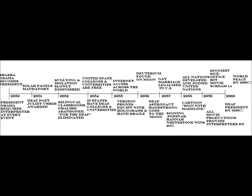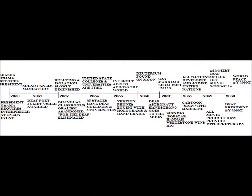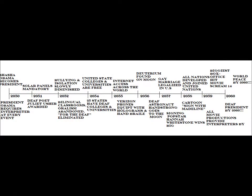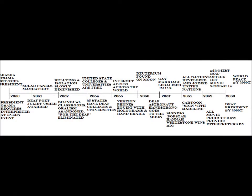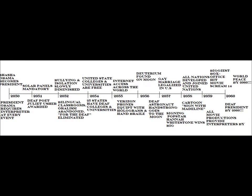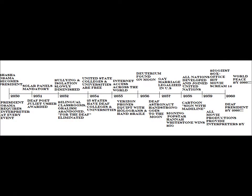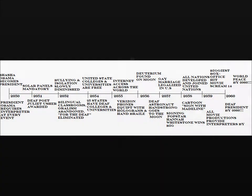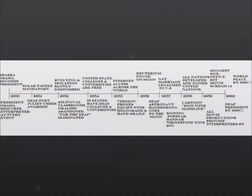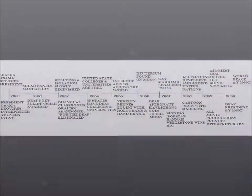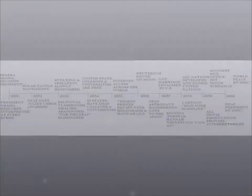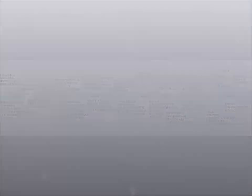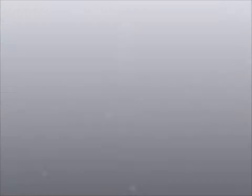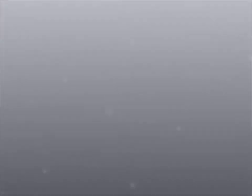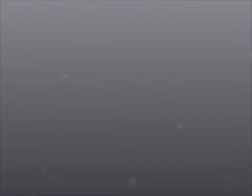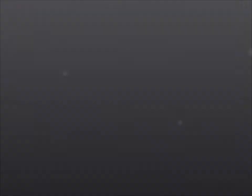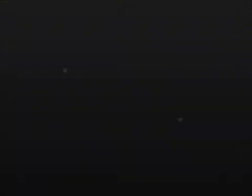Thank you.